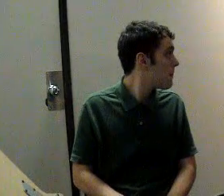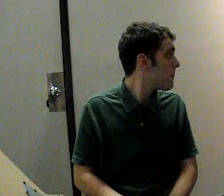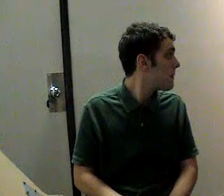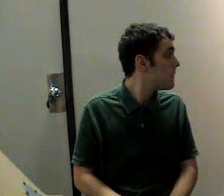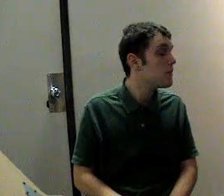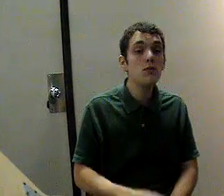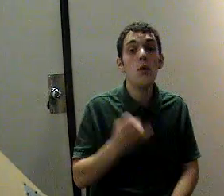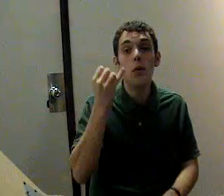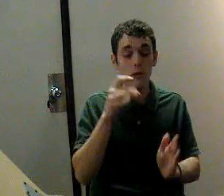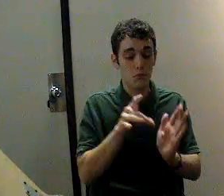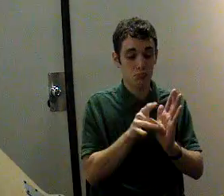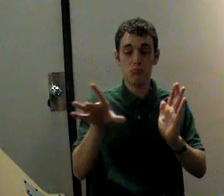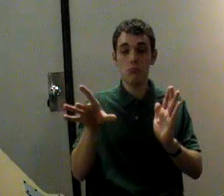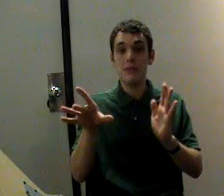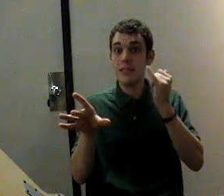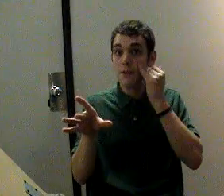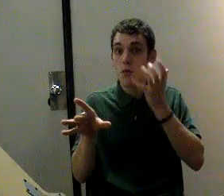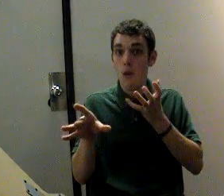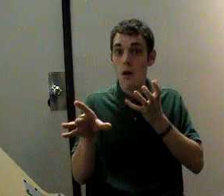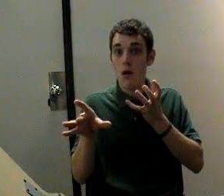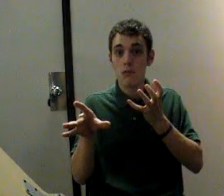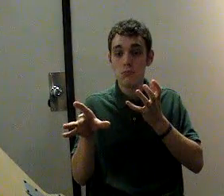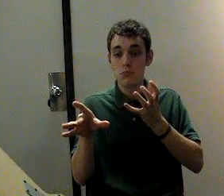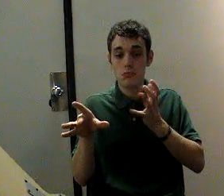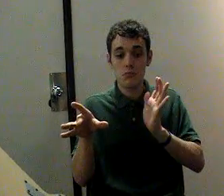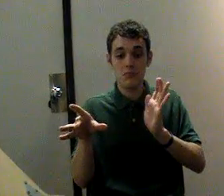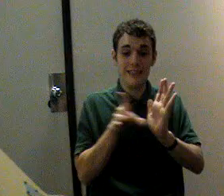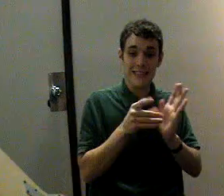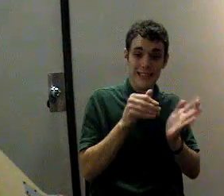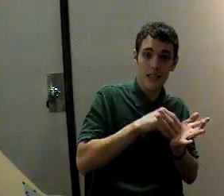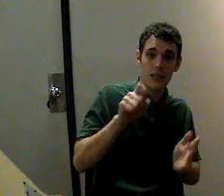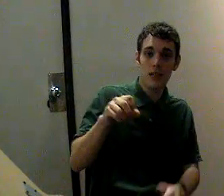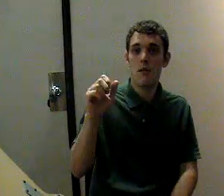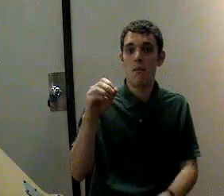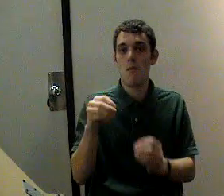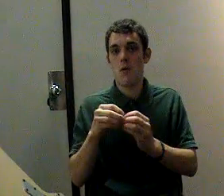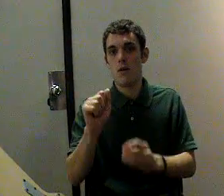and it can keep going down and down until what has to happen?